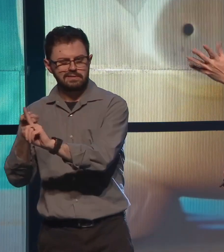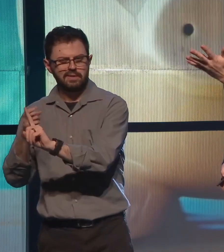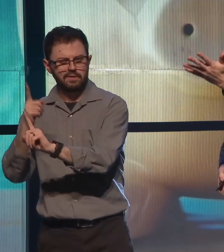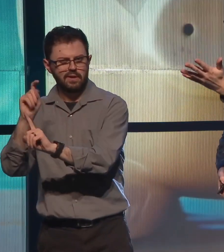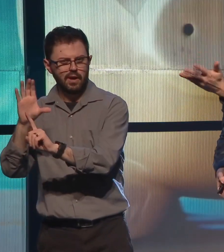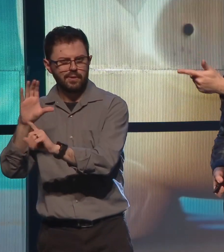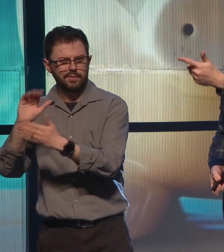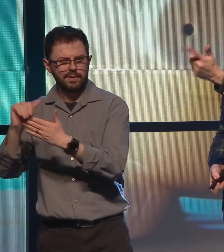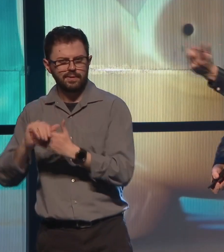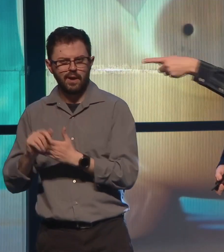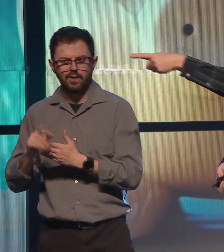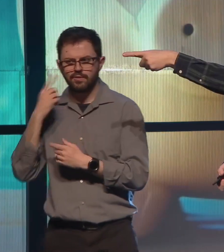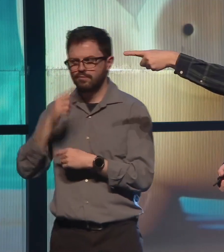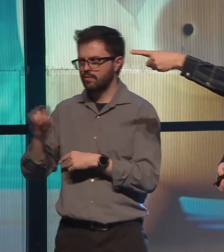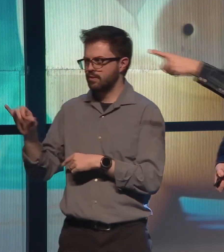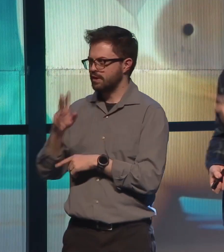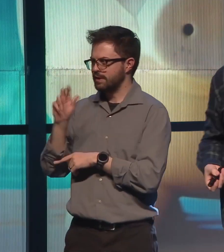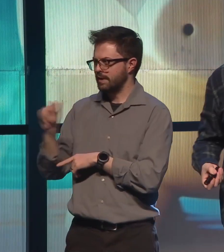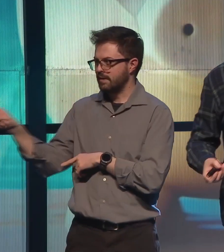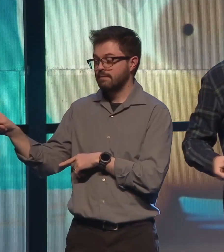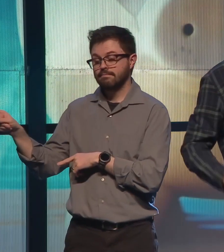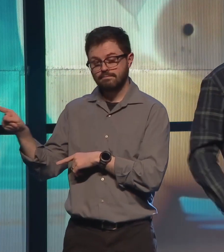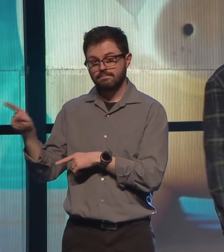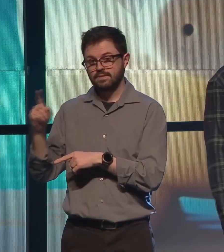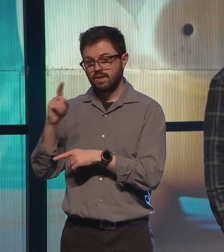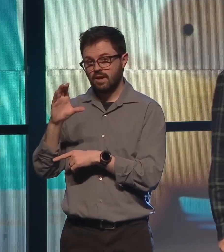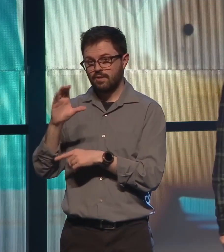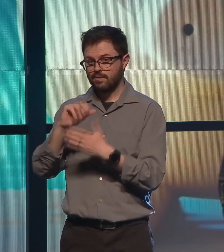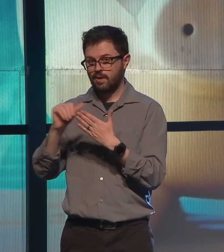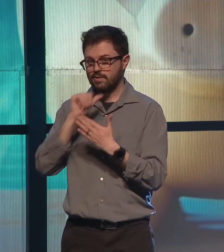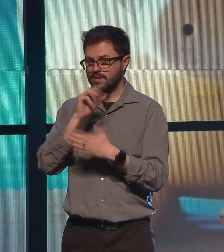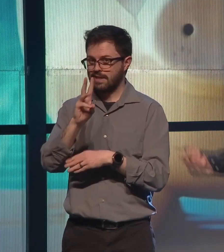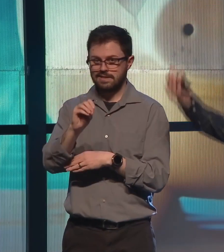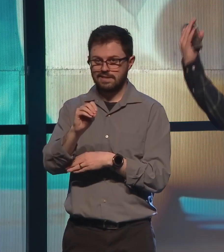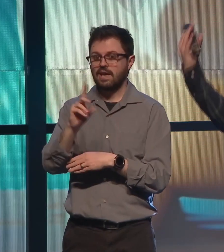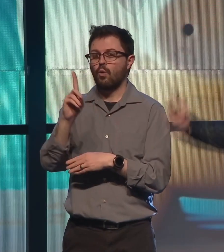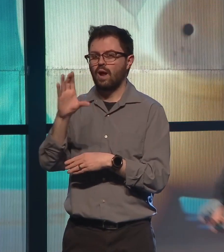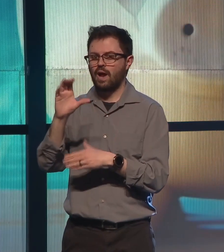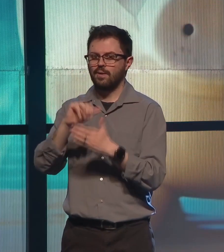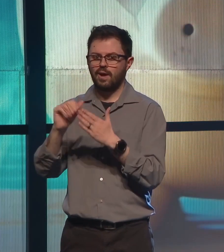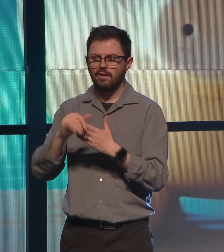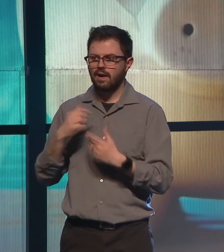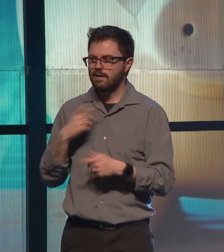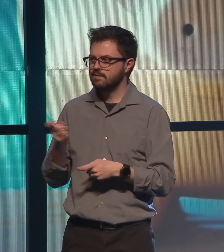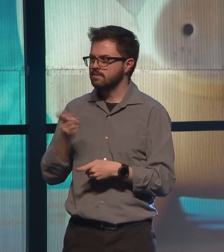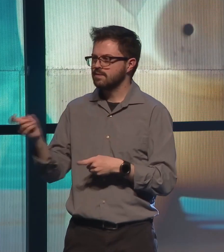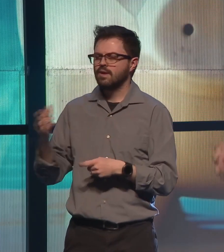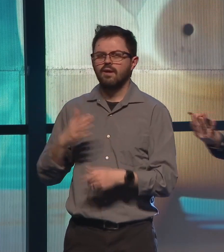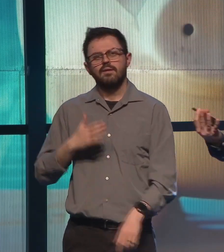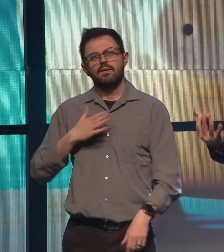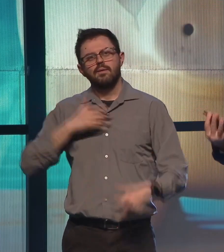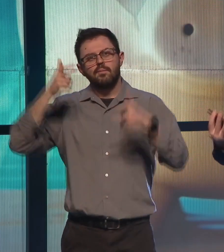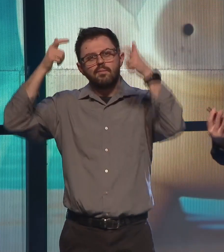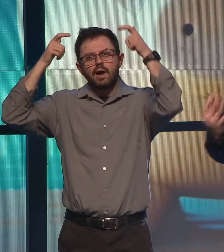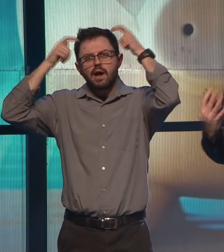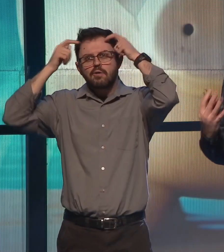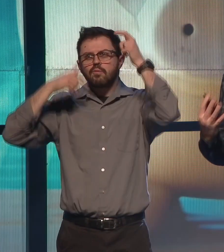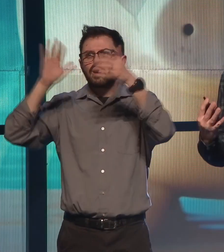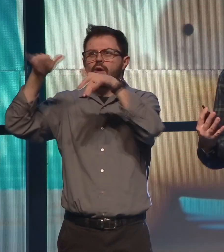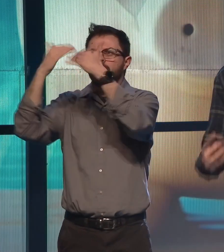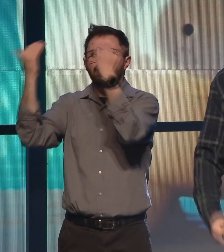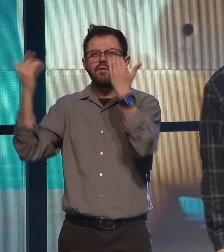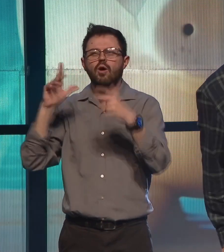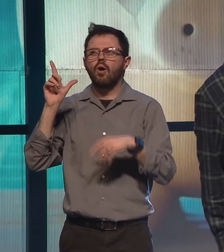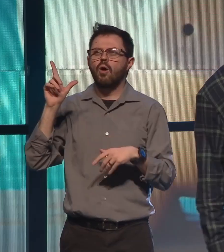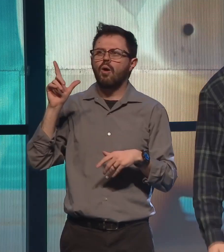didn't count, there were 520s in there, Jess, as lunch right there. I just gave up my crown in heaven. I told everybody, right hand and left hand, you're not supposed